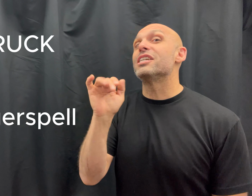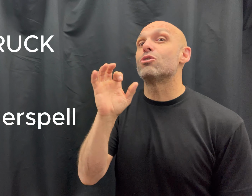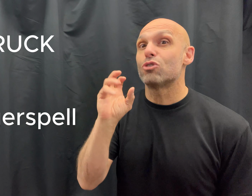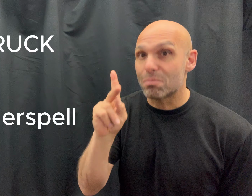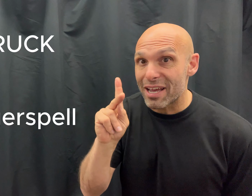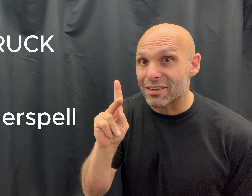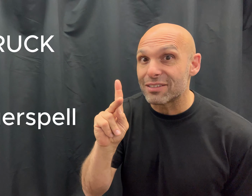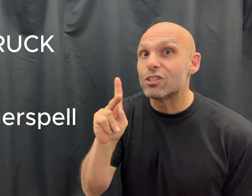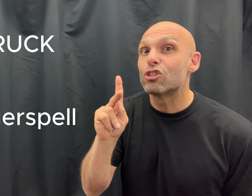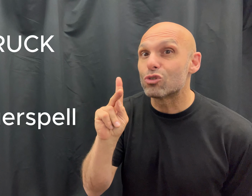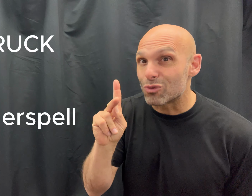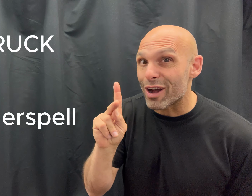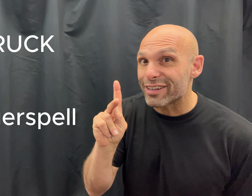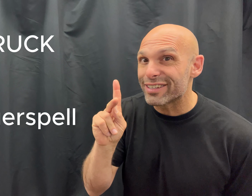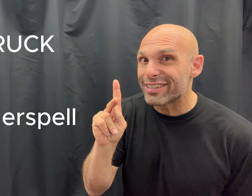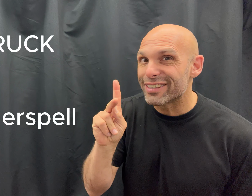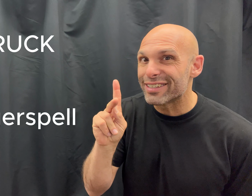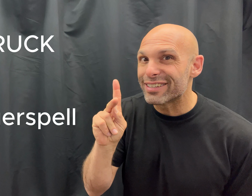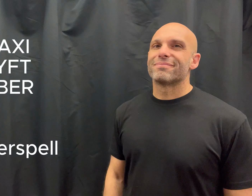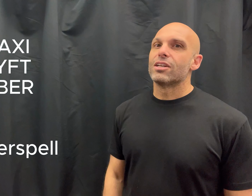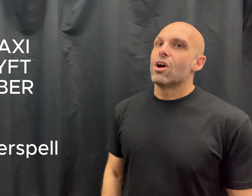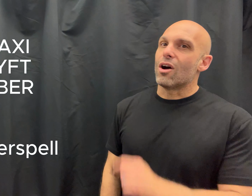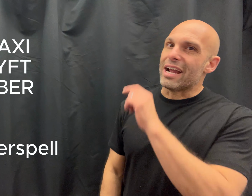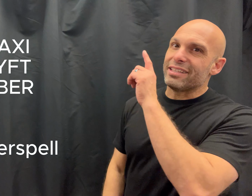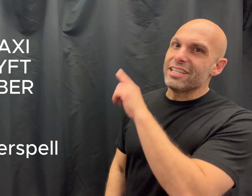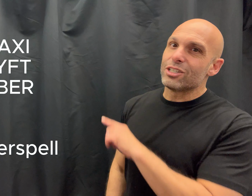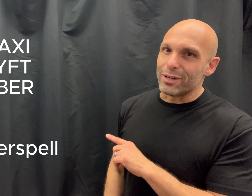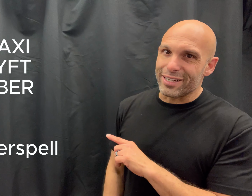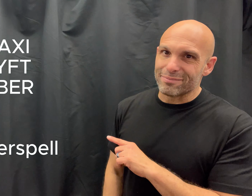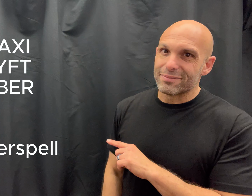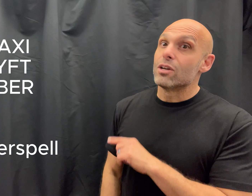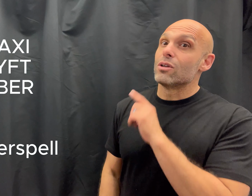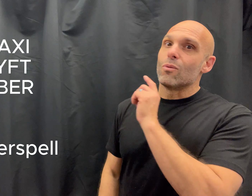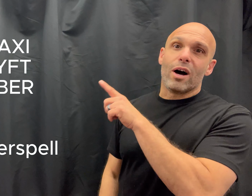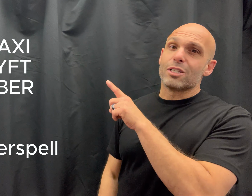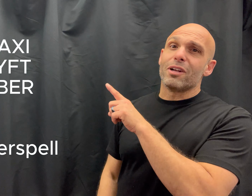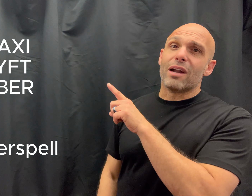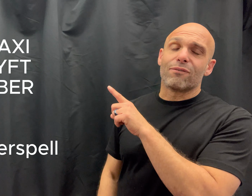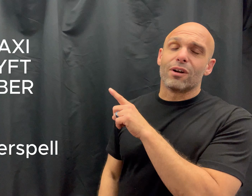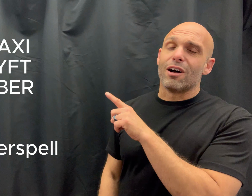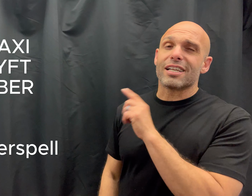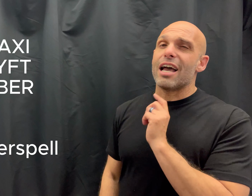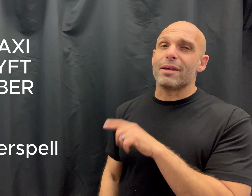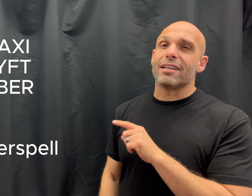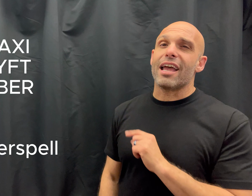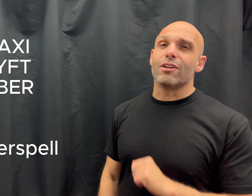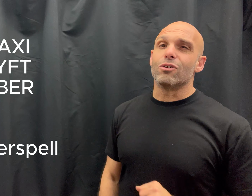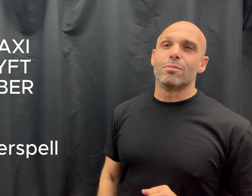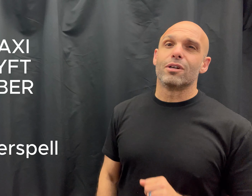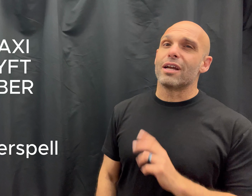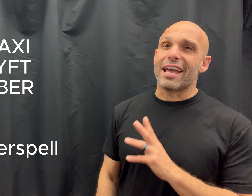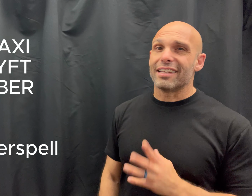to spell truck. All right, these three. One has been around for a long time, and Uber and